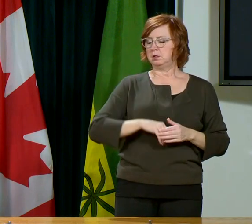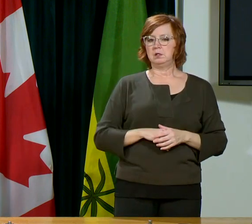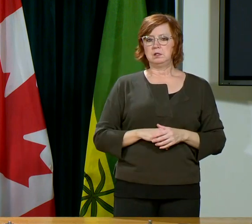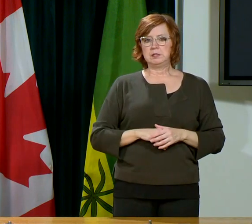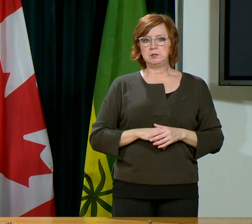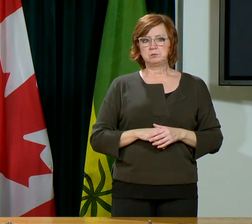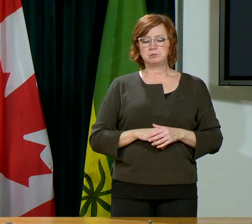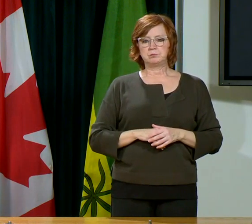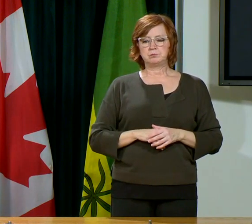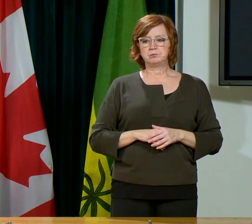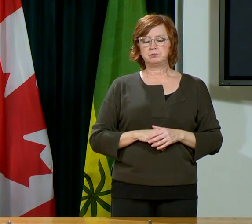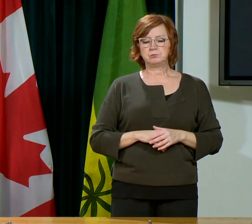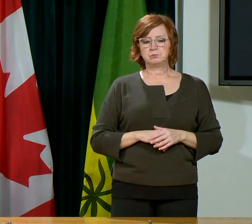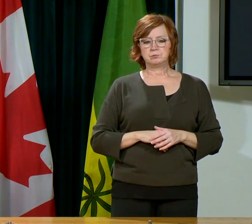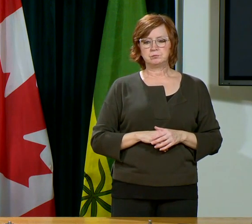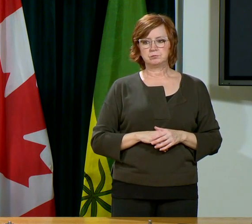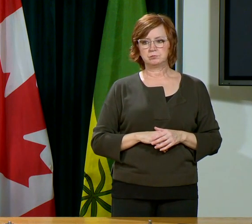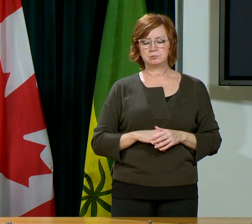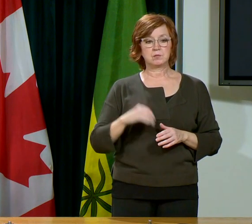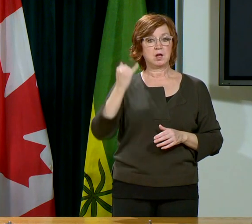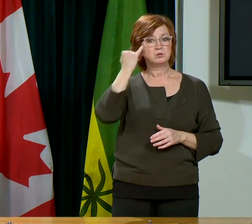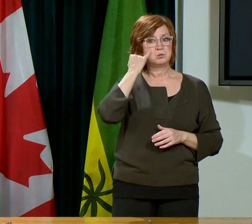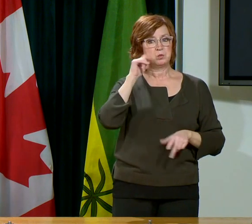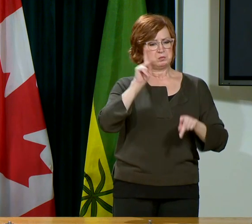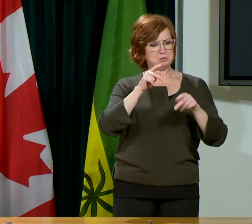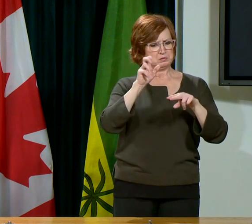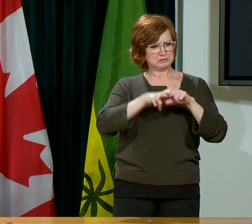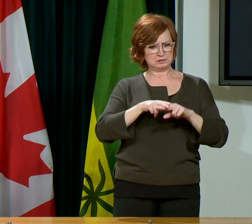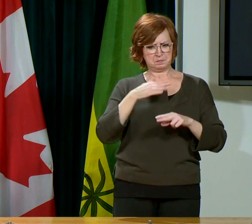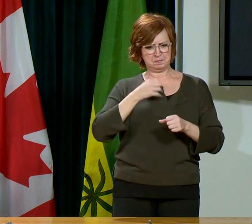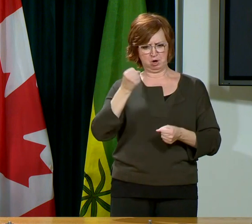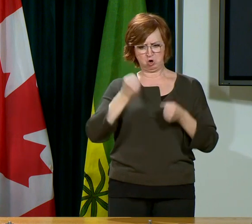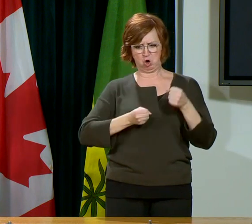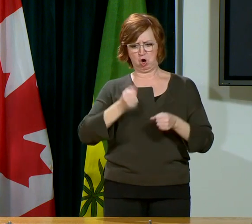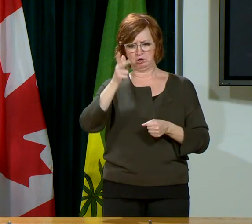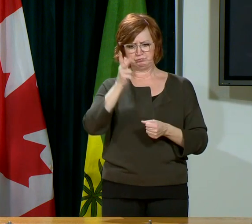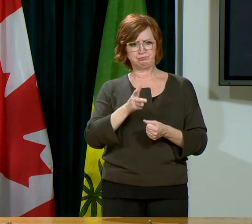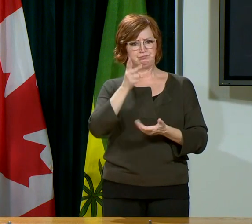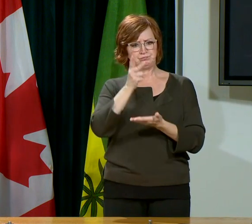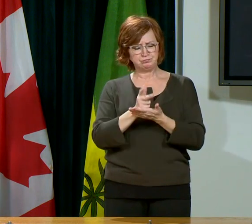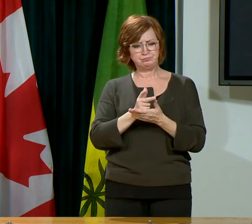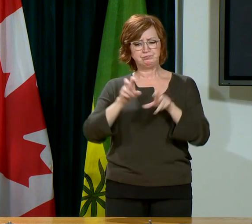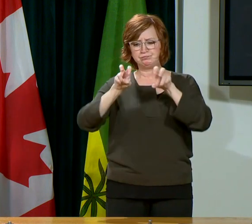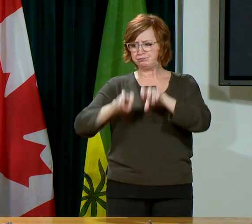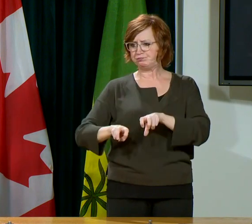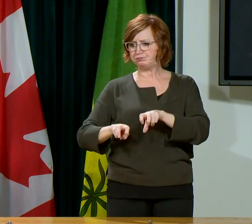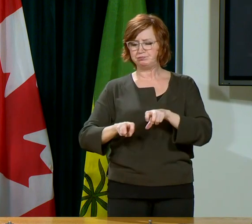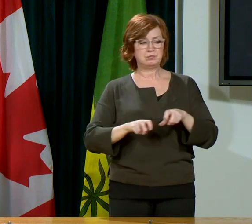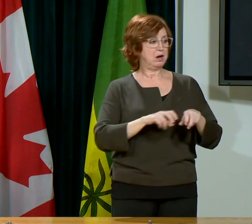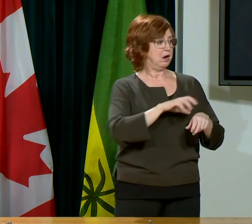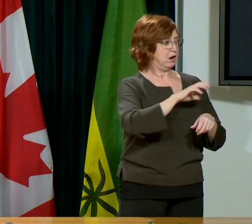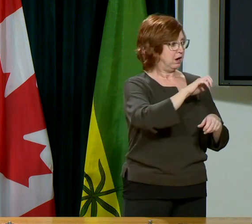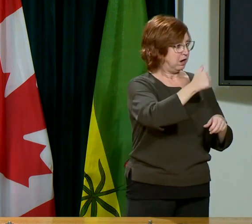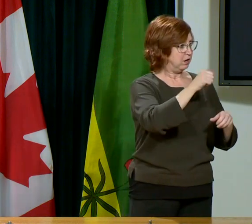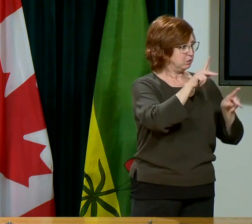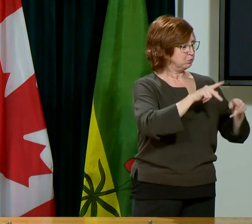do with people being in their cars. Is there anything preventing people from being in their cars, speaking with one another while in the same